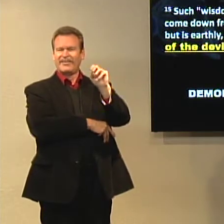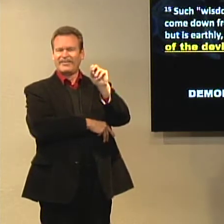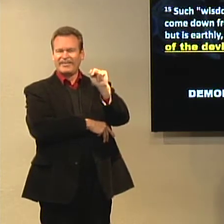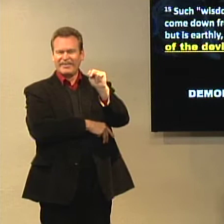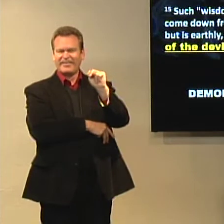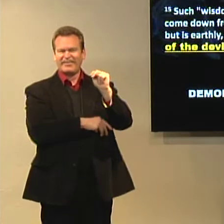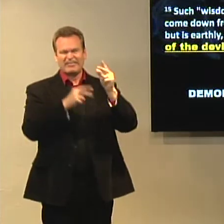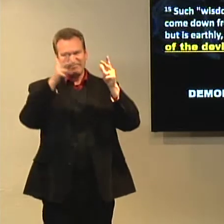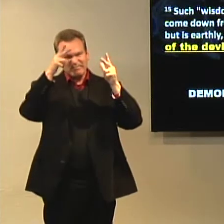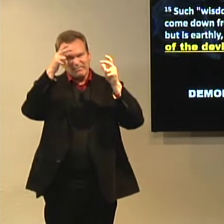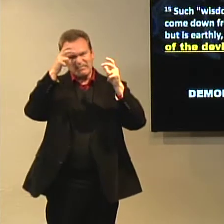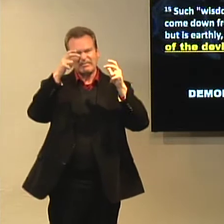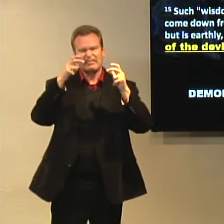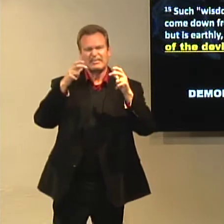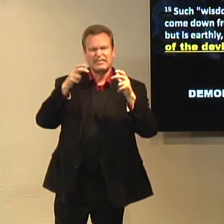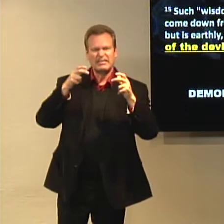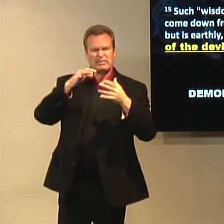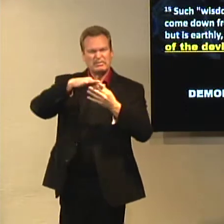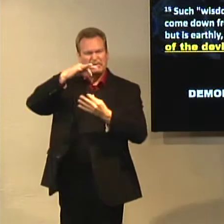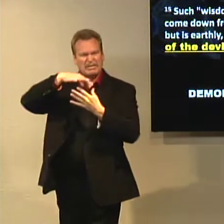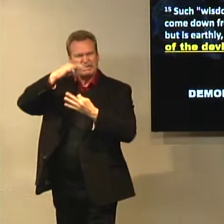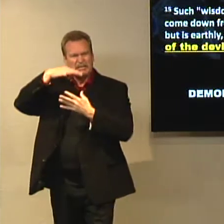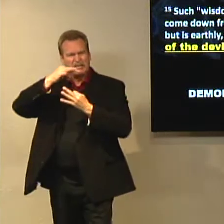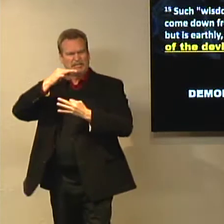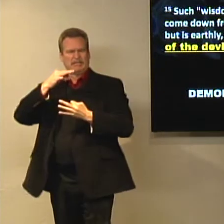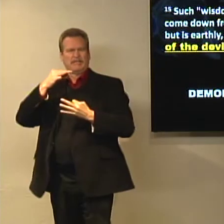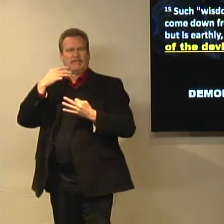are demonic. They're devilish.